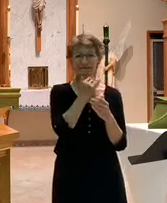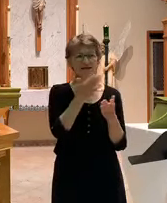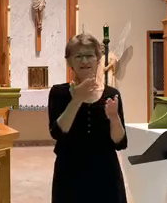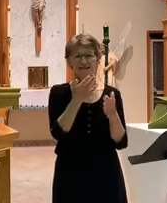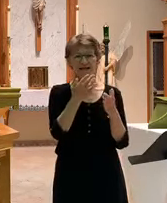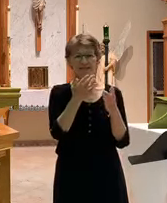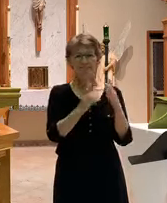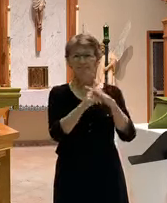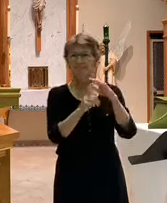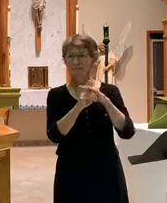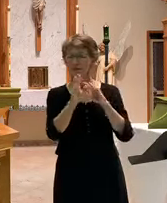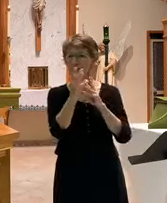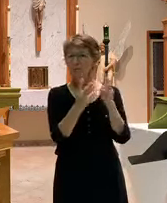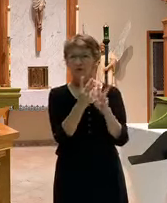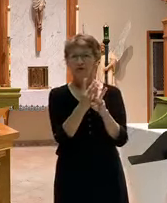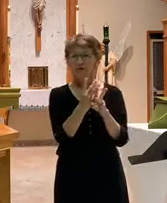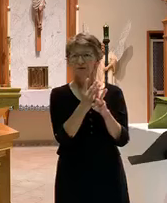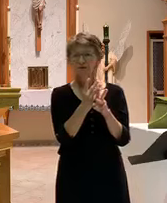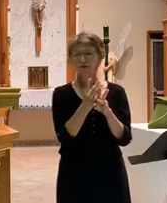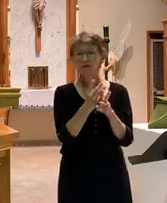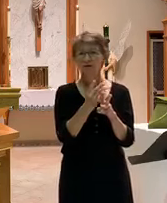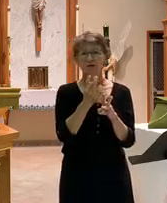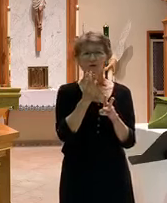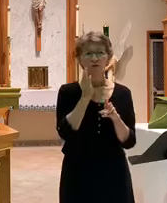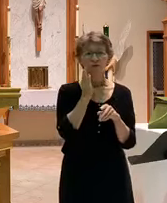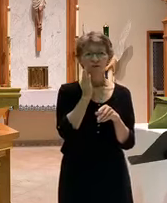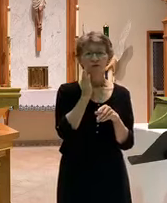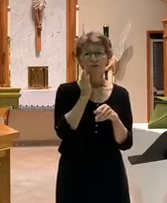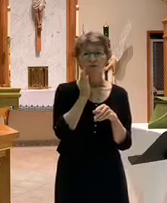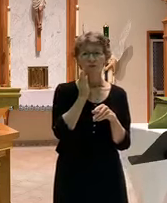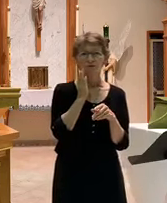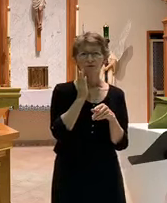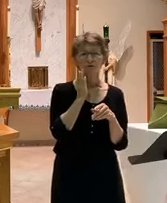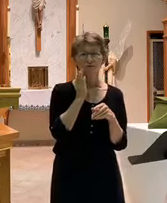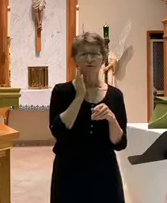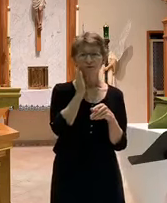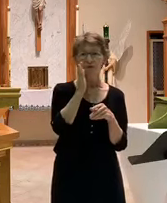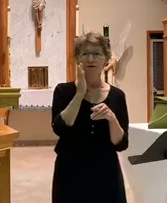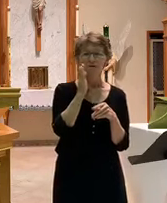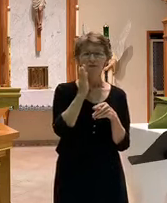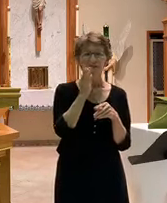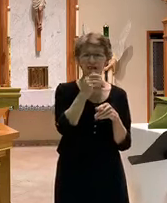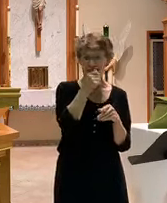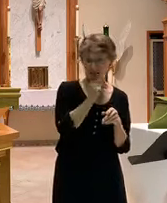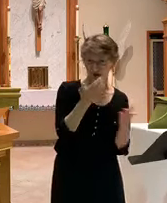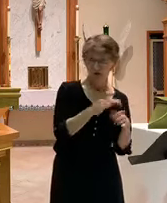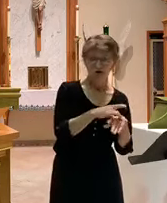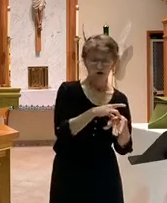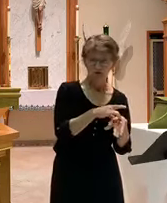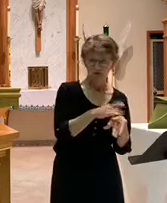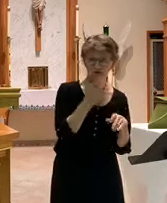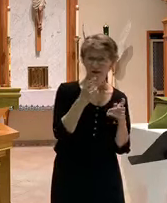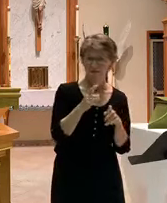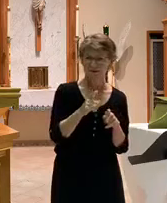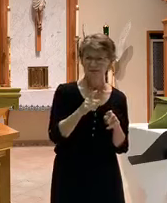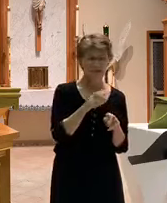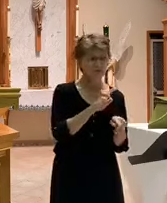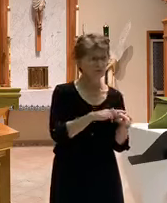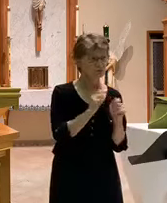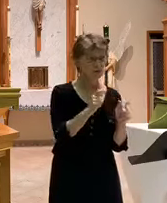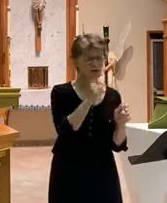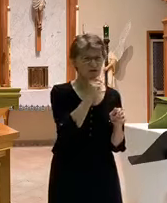world are going to be repaid in the next. We'll be able to, the good that